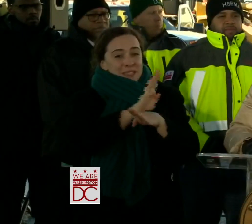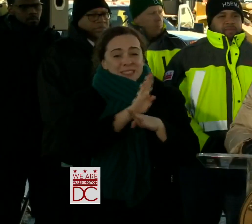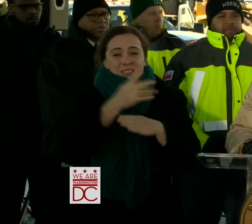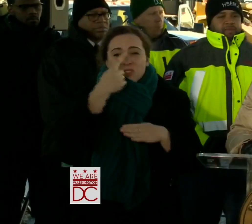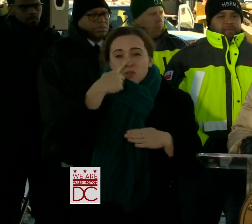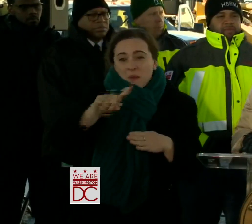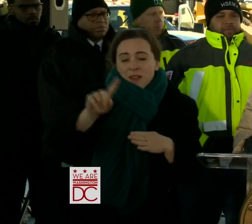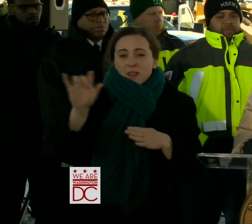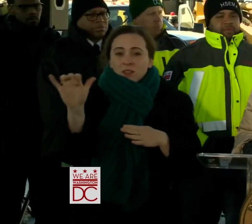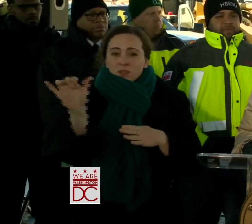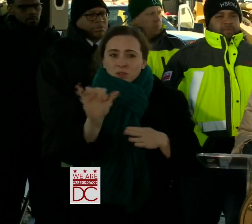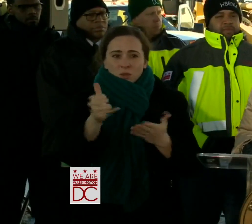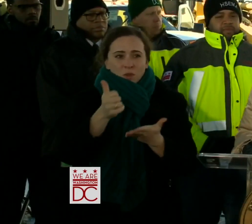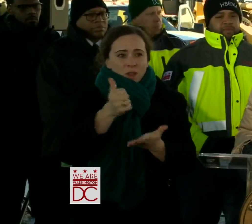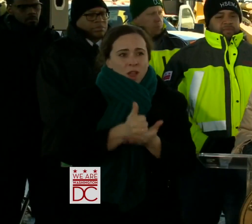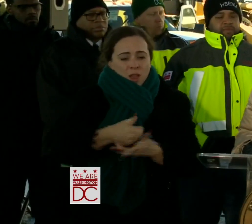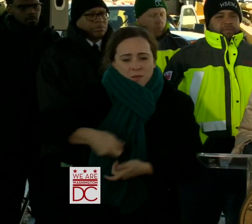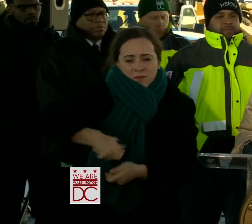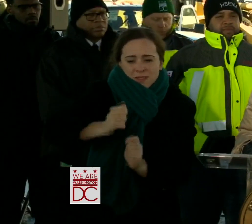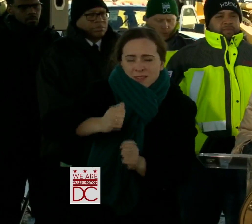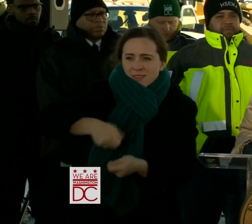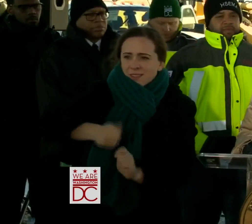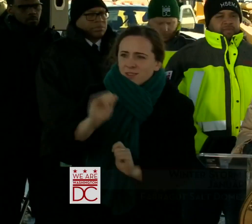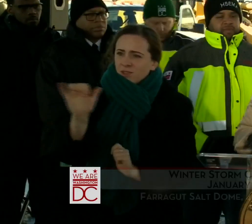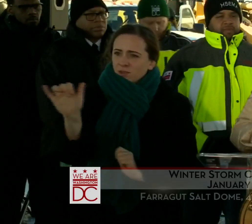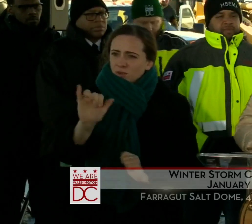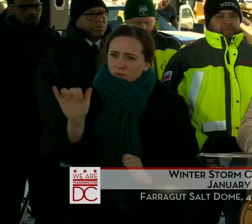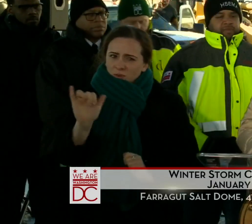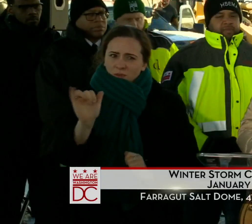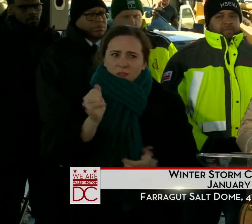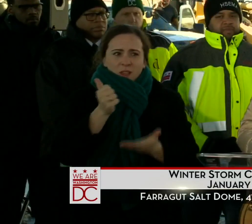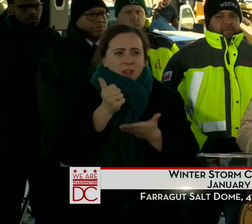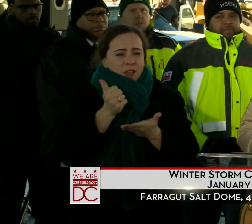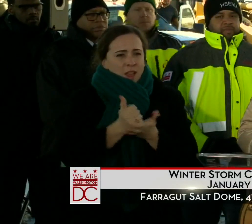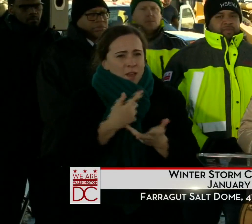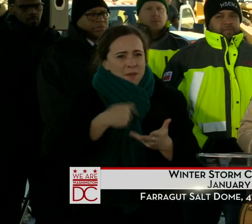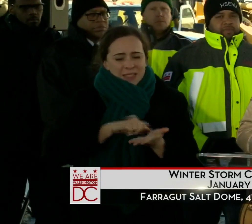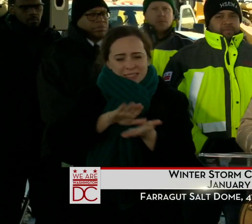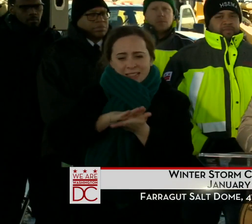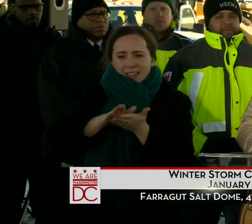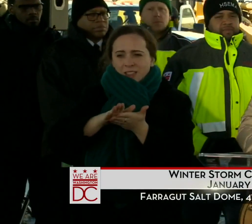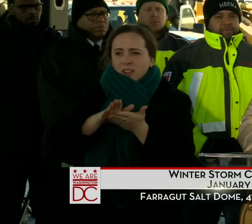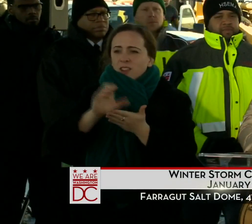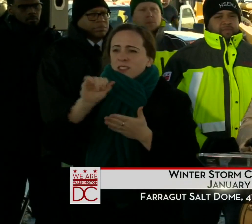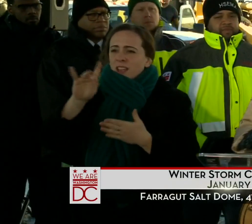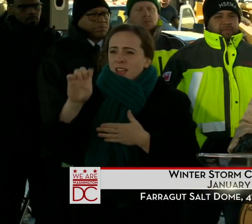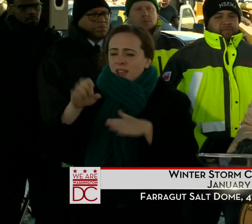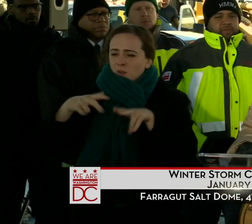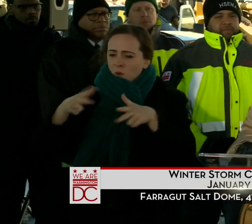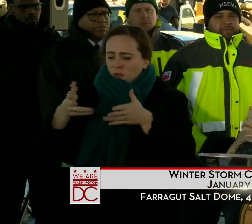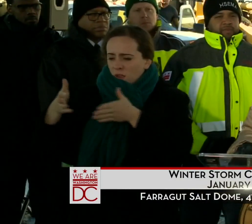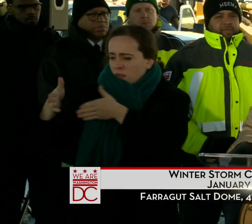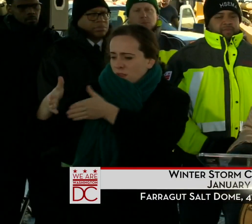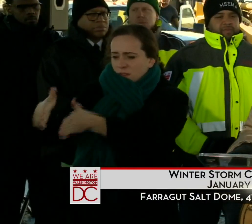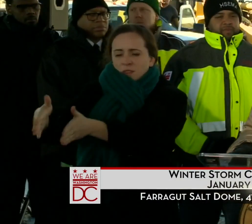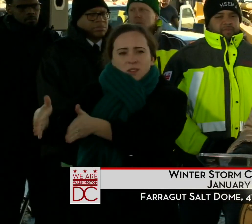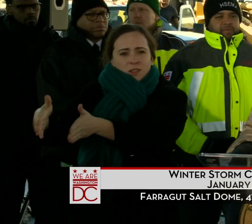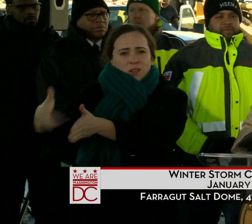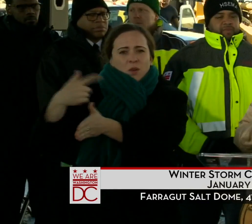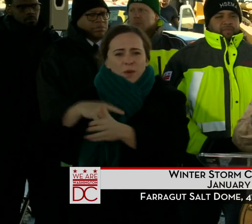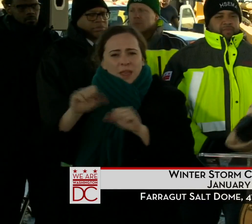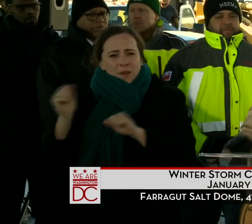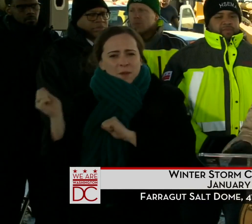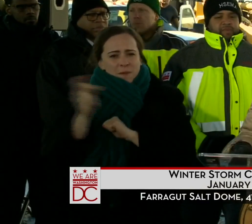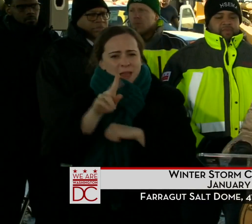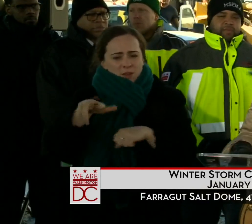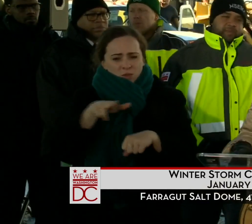to dig out as well. So please help us clear the sidewalks. We can get back to normal in Washington, D.C.